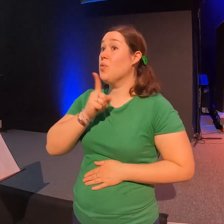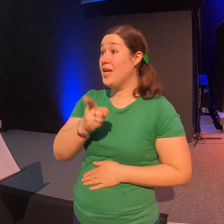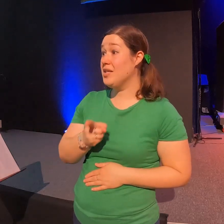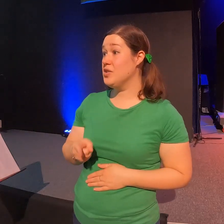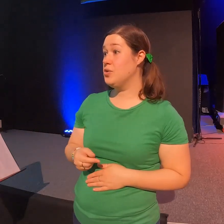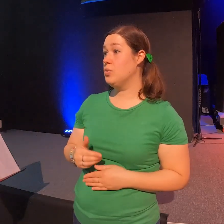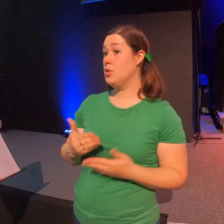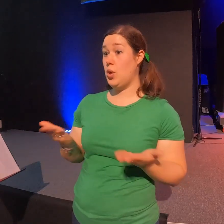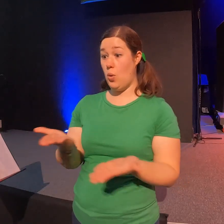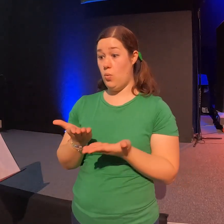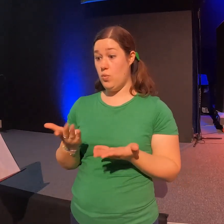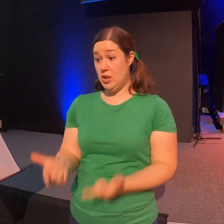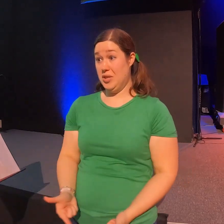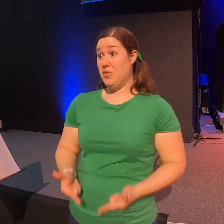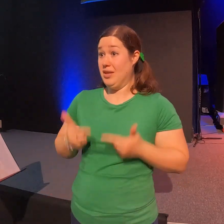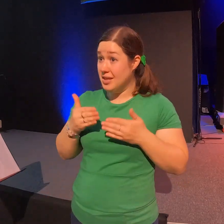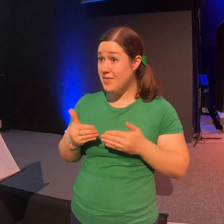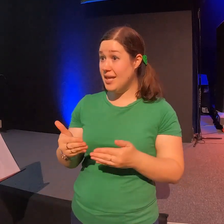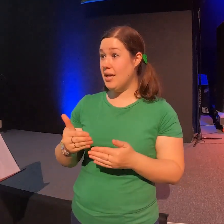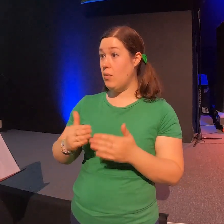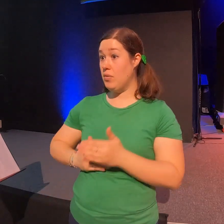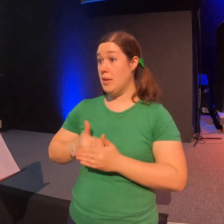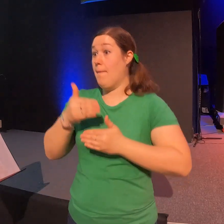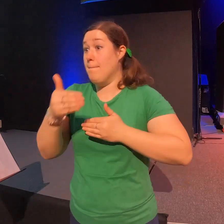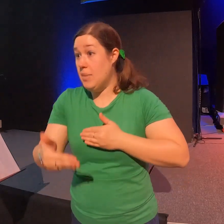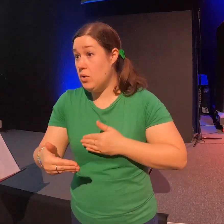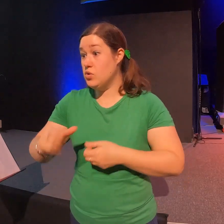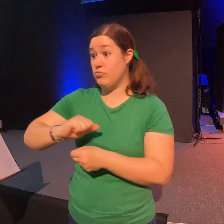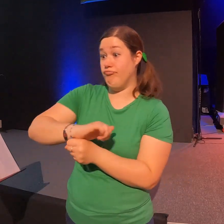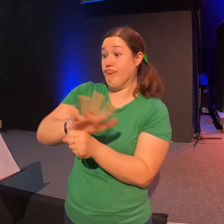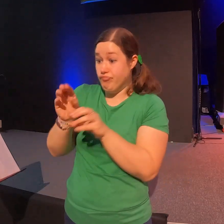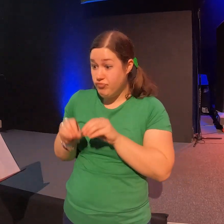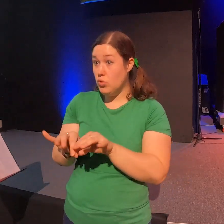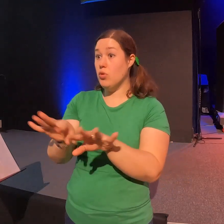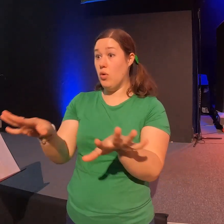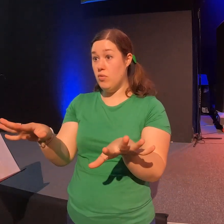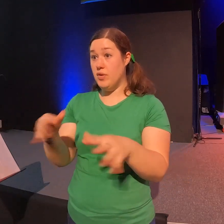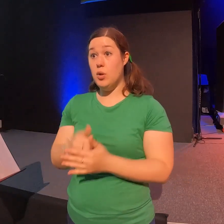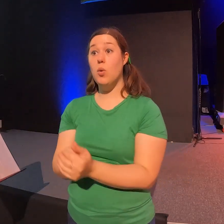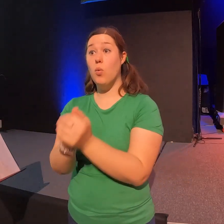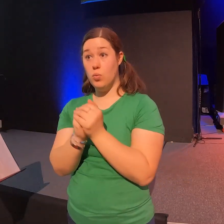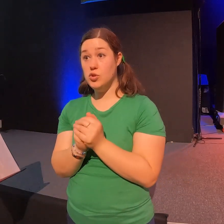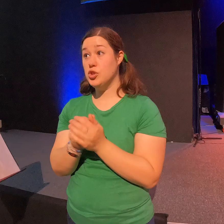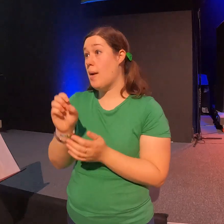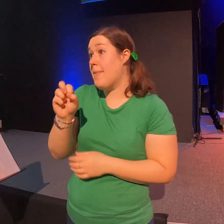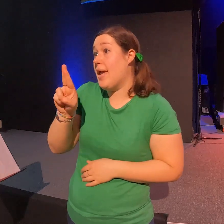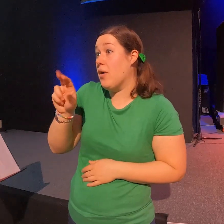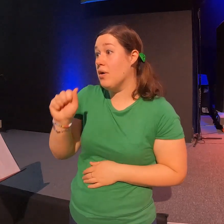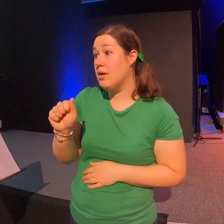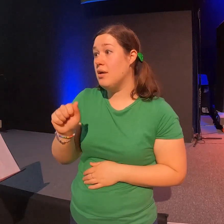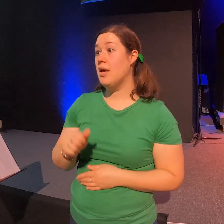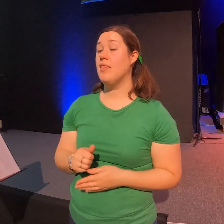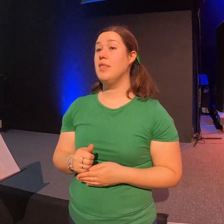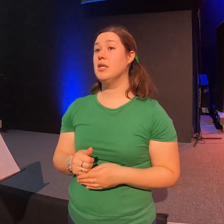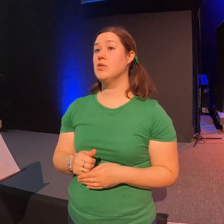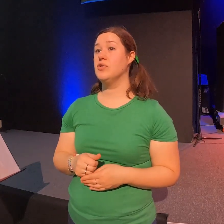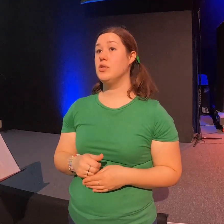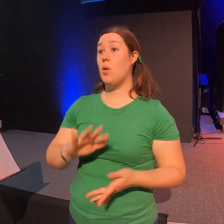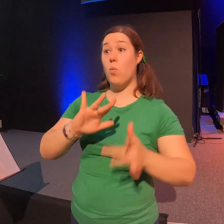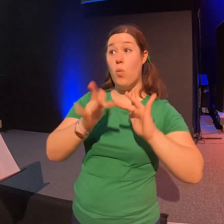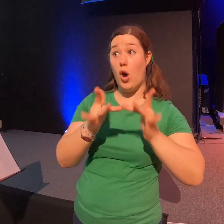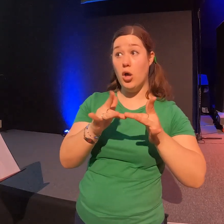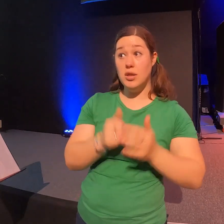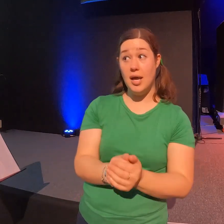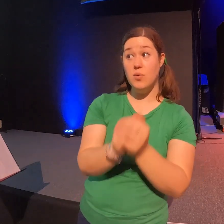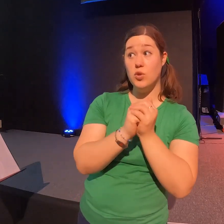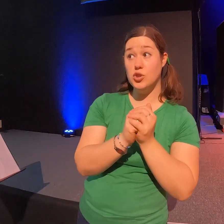the reality is there is in-person worship and there is online worship, and that's the way it's going to be. And I'm also aware,